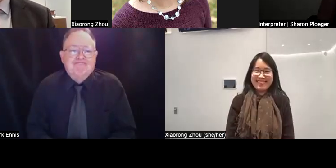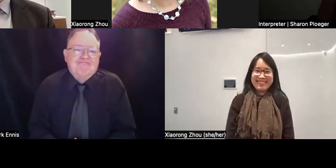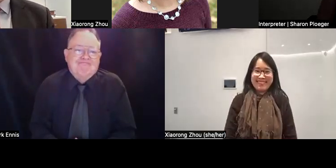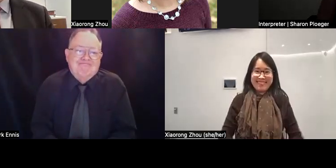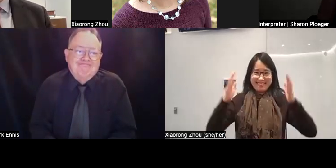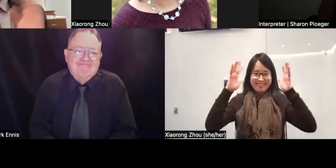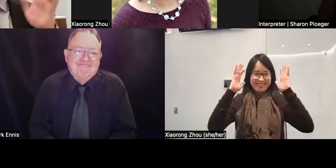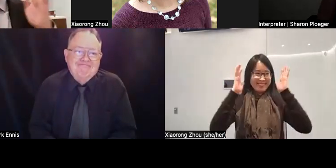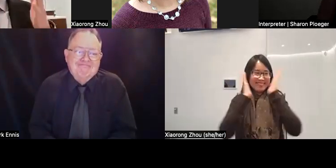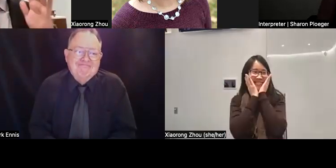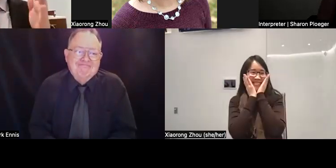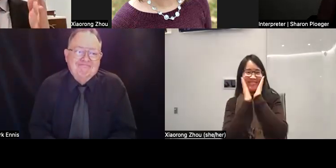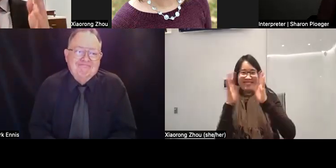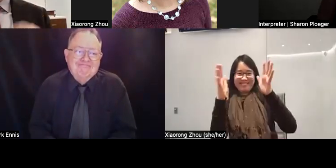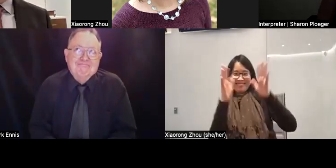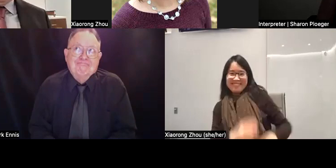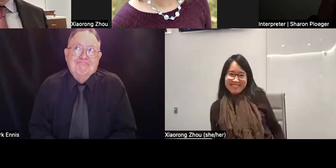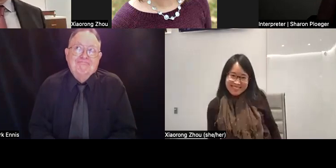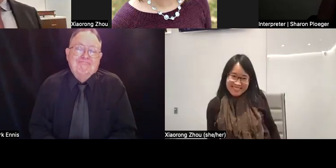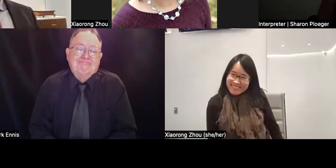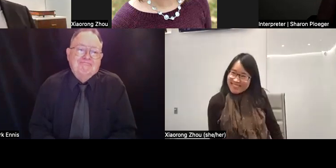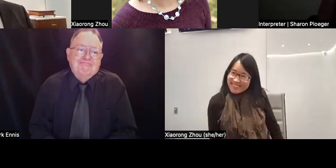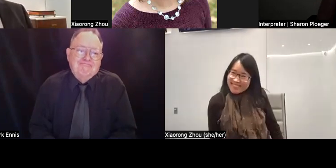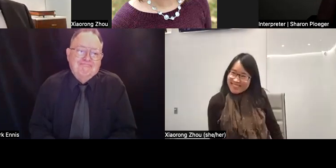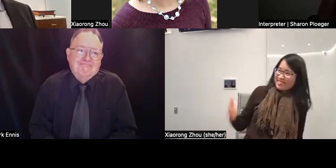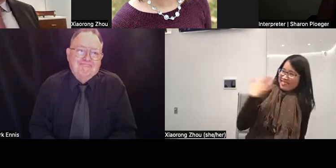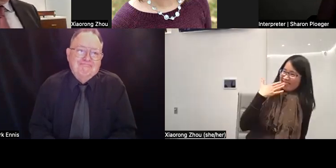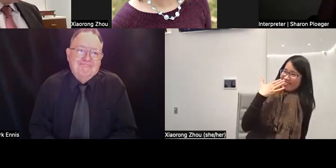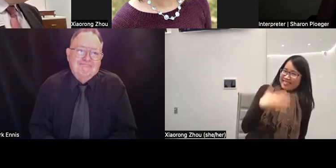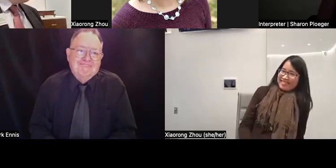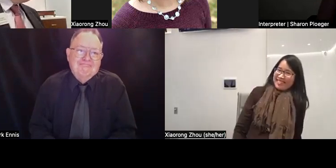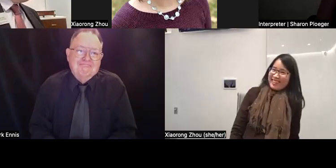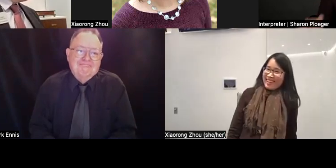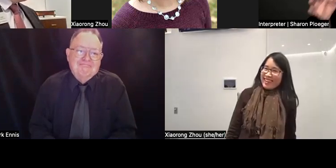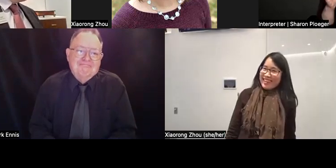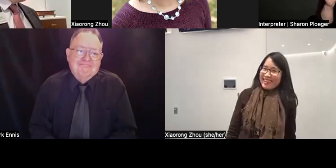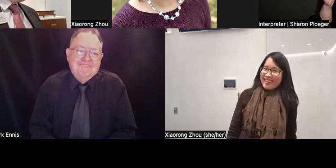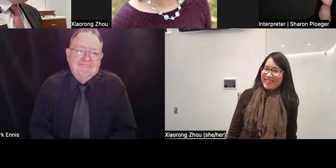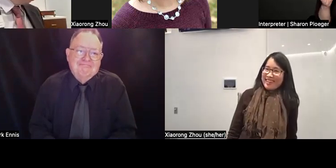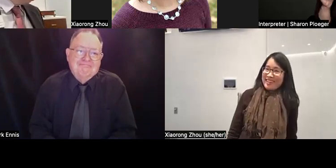Thank you. Let's stop the recording.